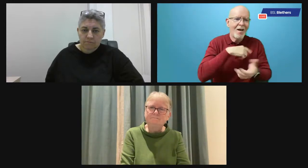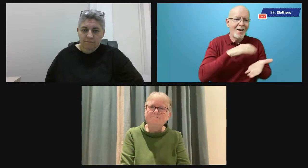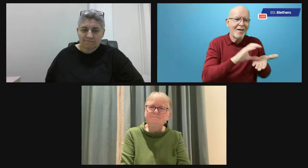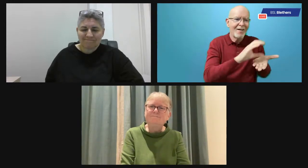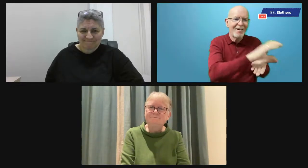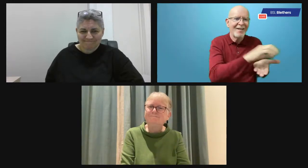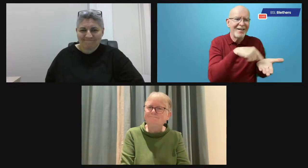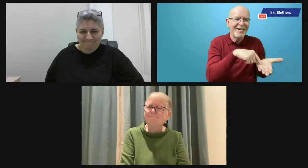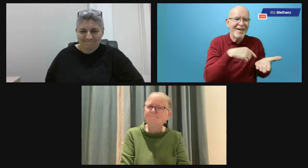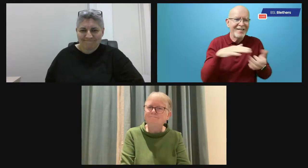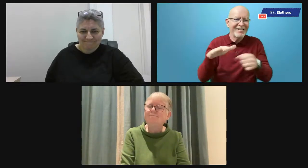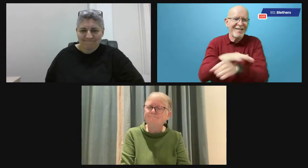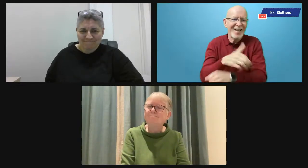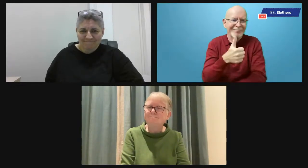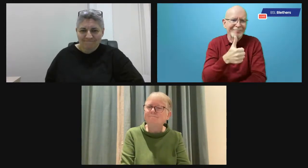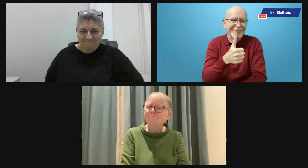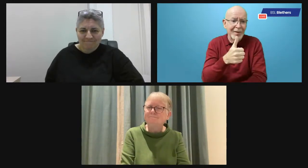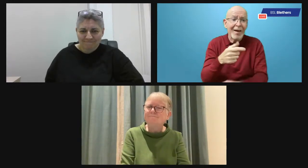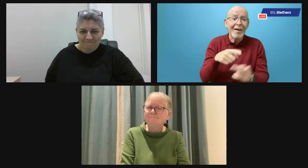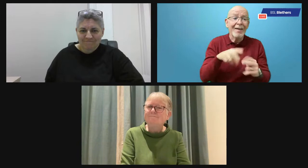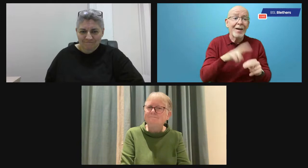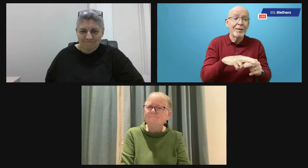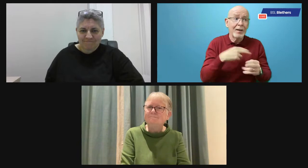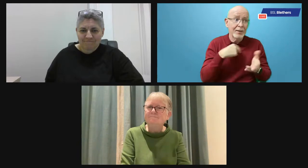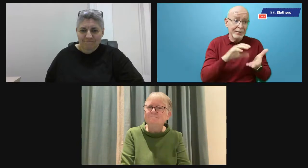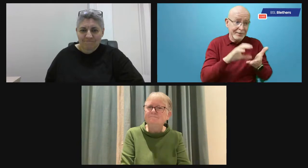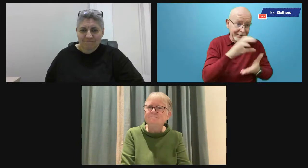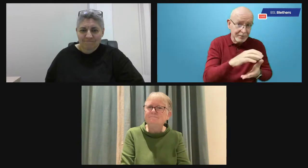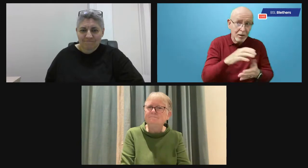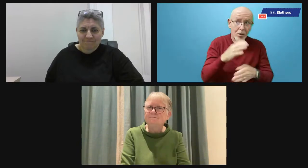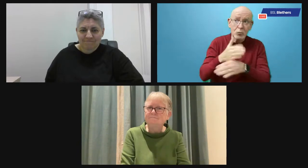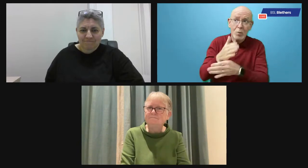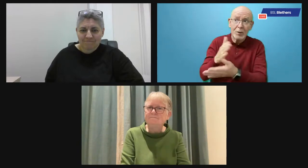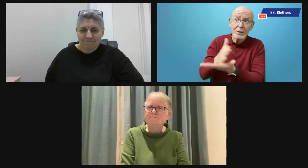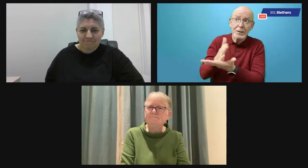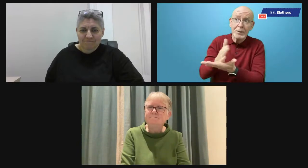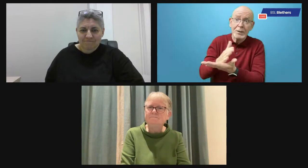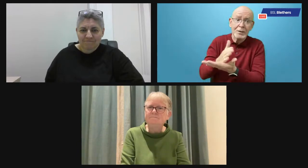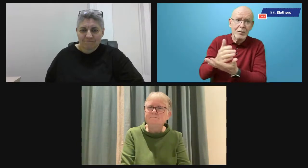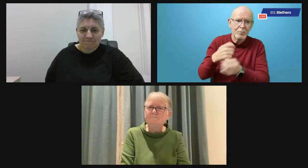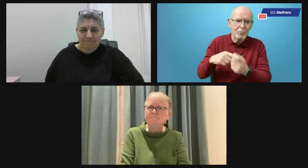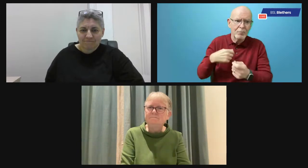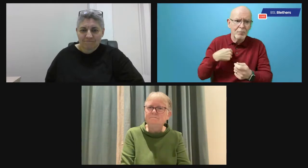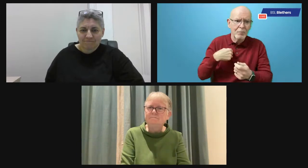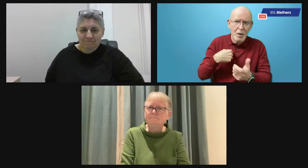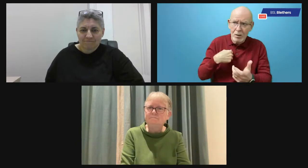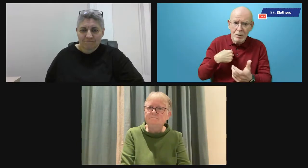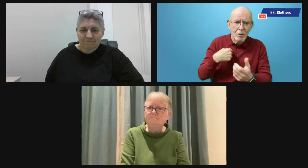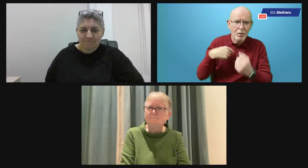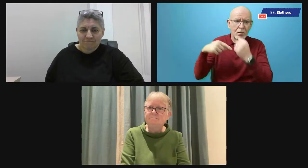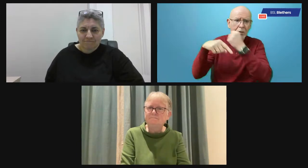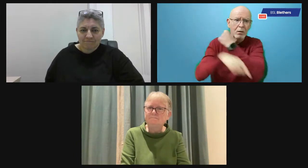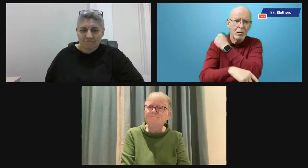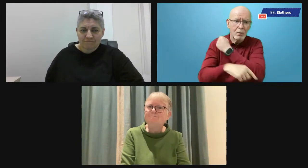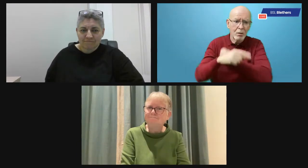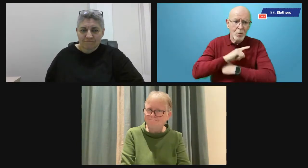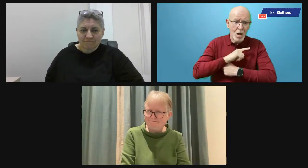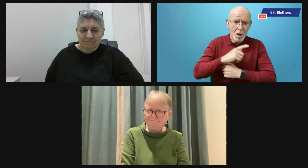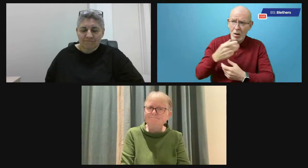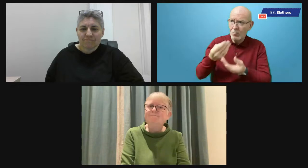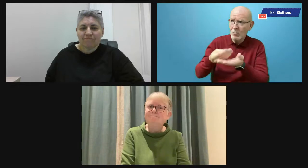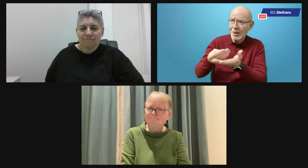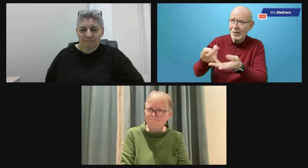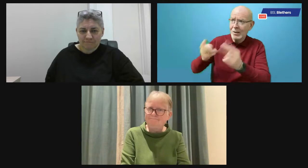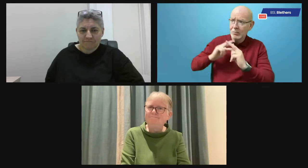your wage should cover that fee, right? So you knew that if you paid the fee, you know, you would get